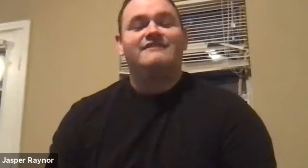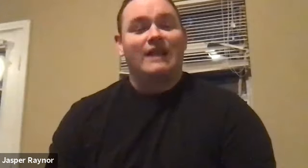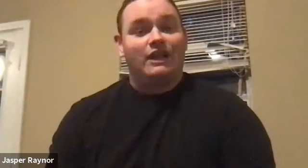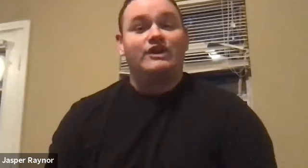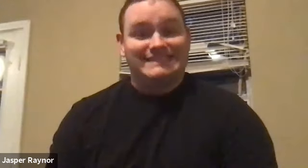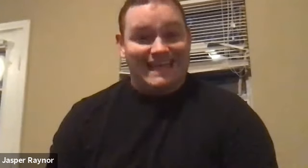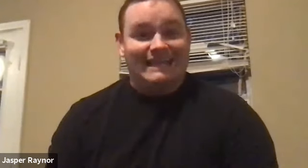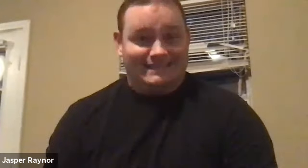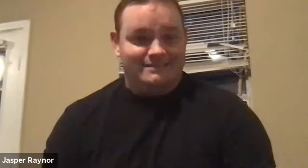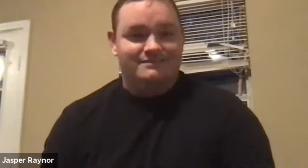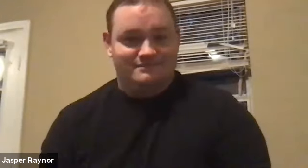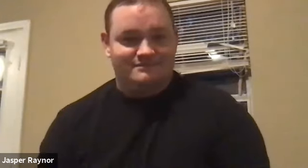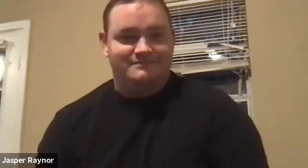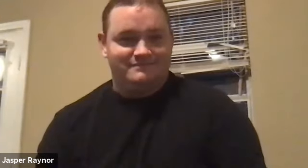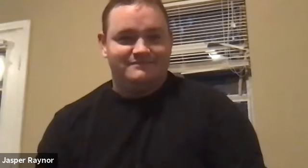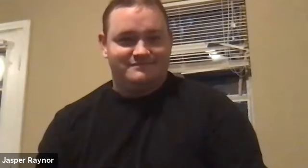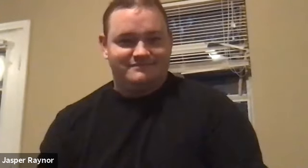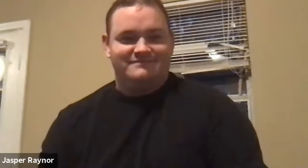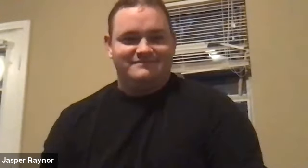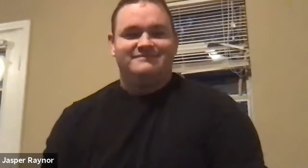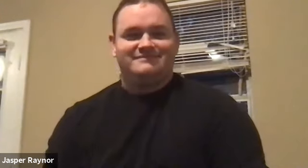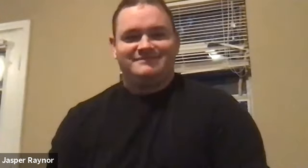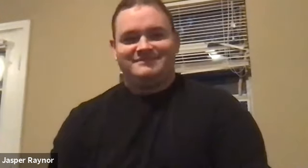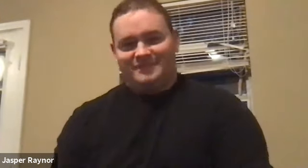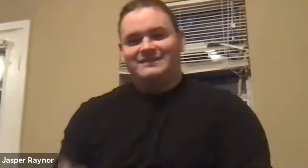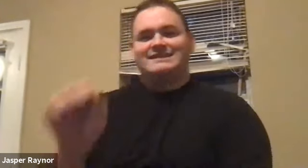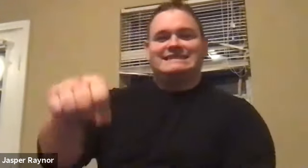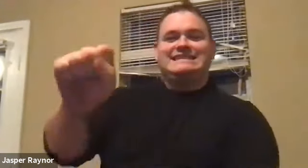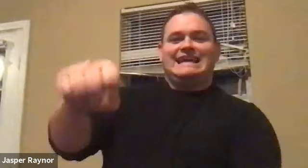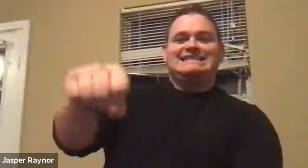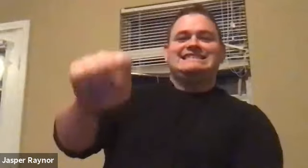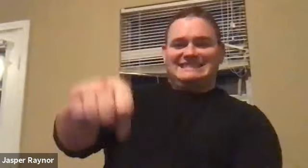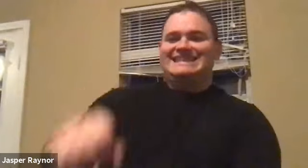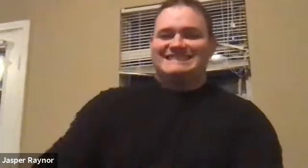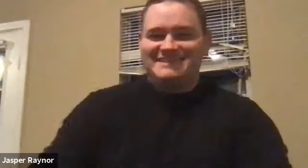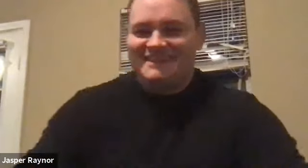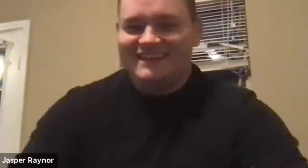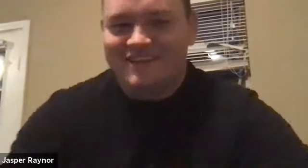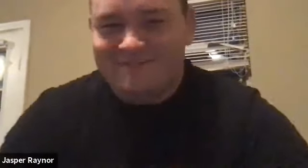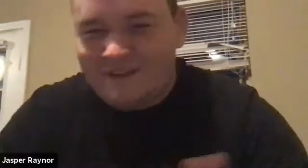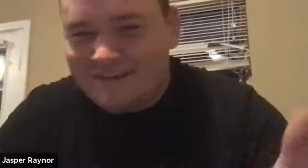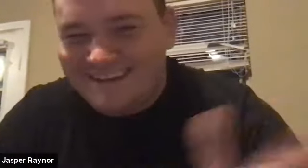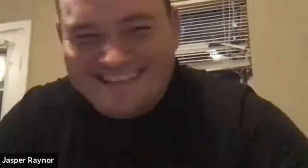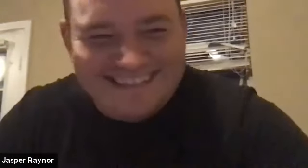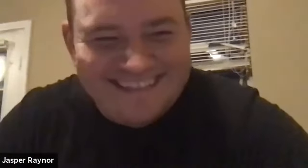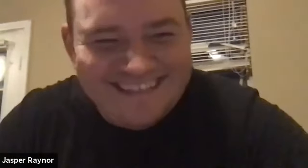like signs. learning signs? Oh, yes. So, Yes. although I'm not good at it,